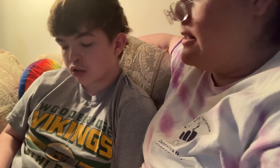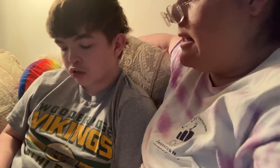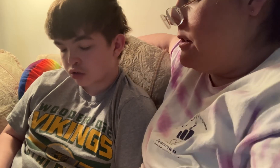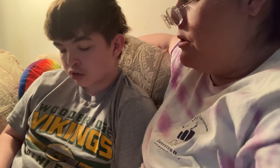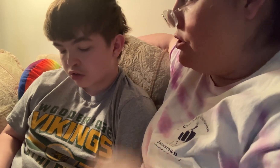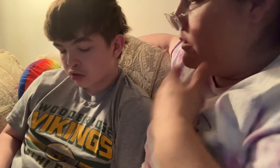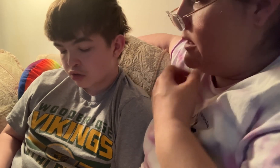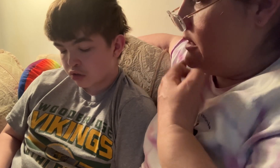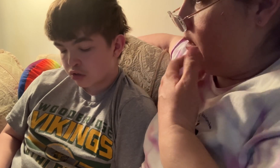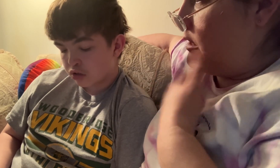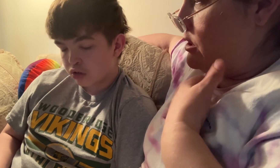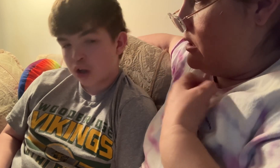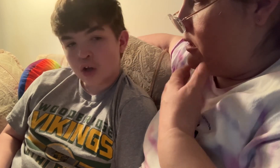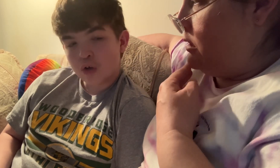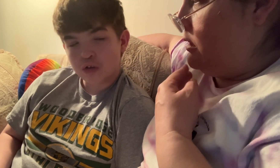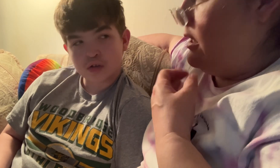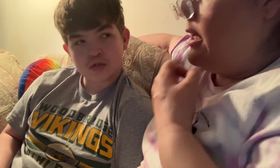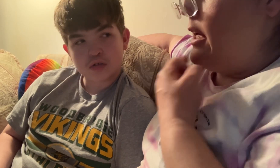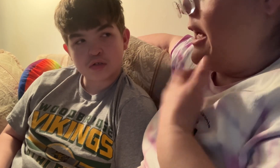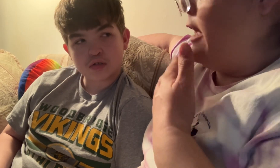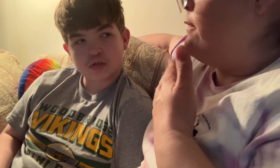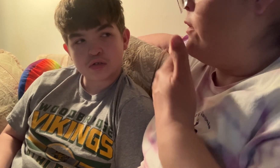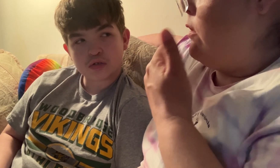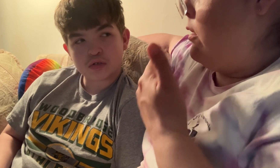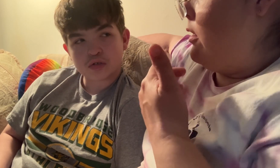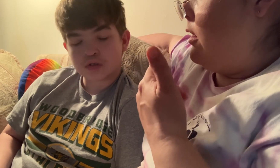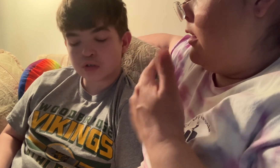Detestation. Do you know what detestation is? No. Hateful.